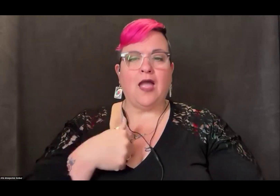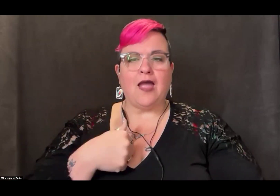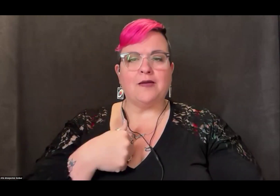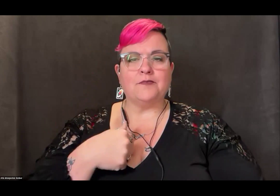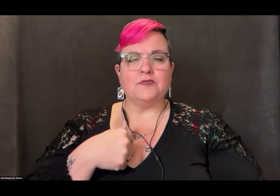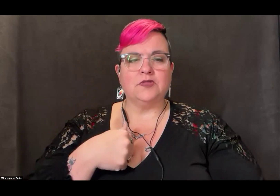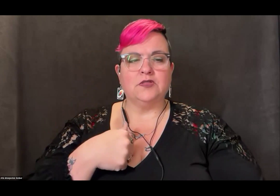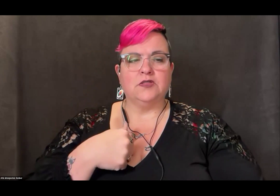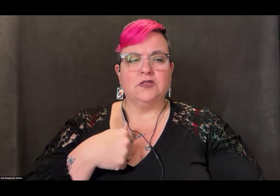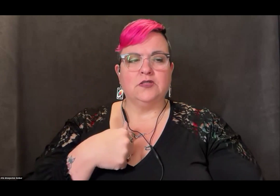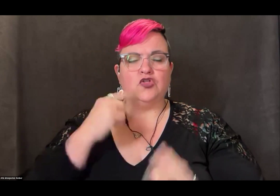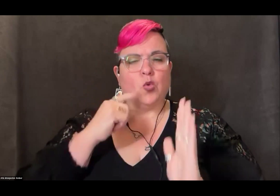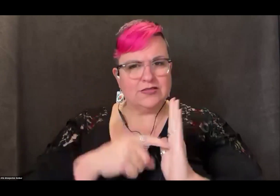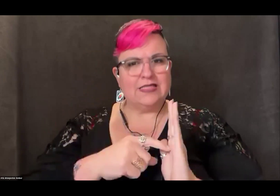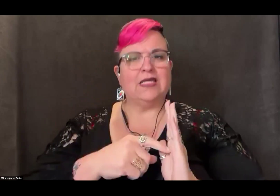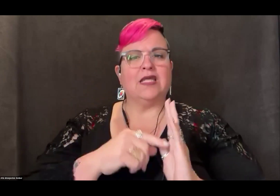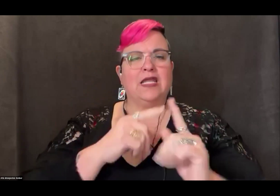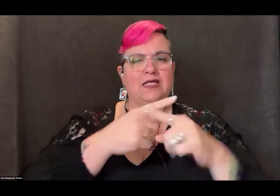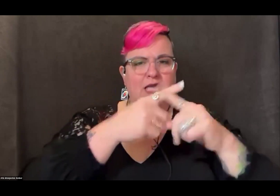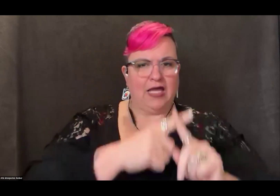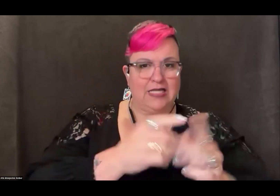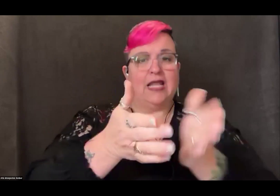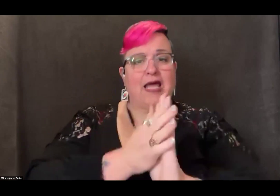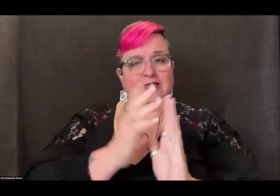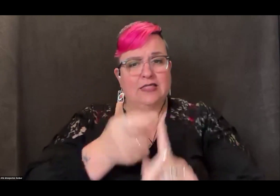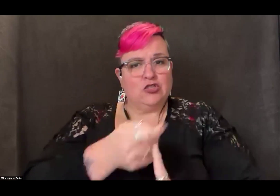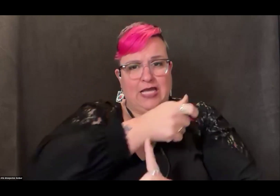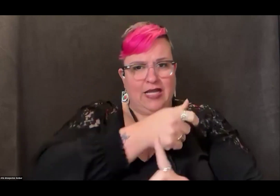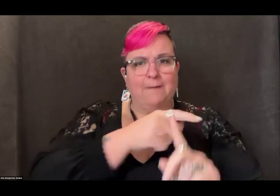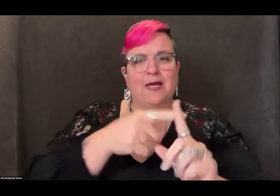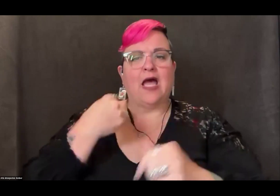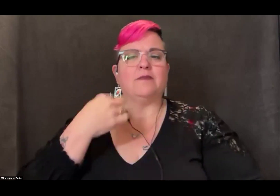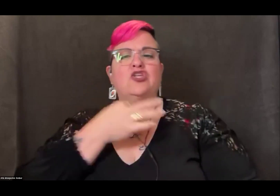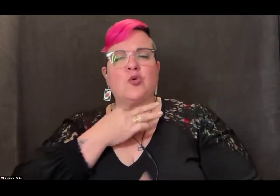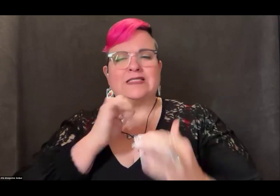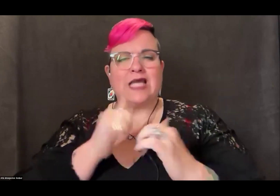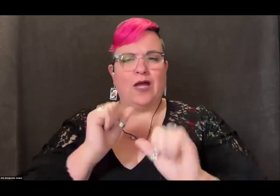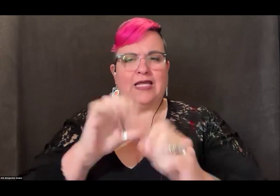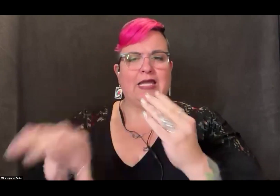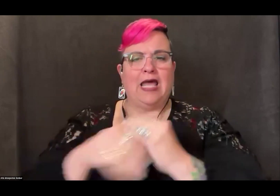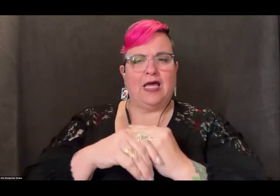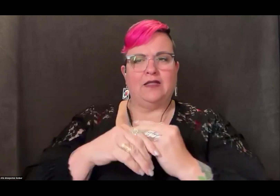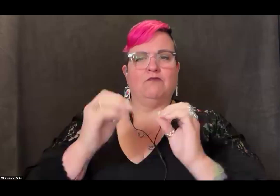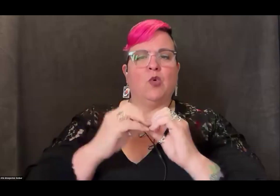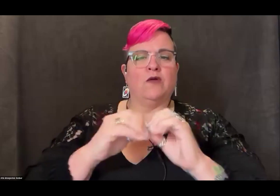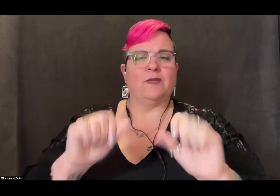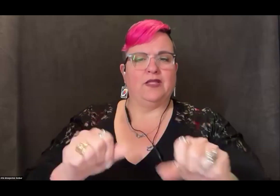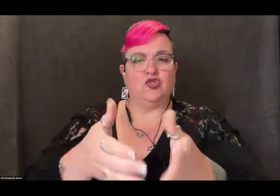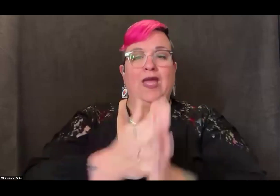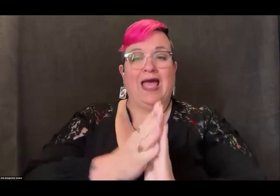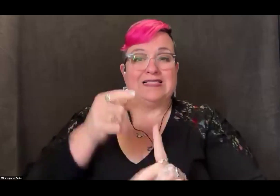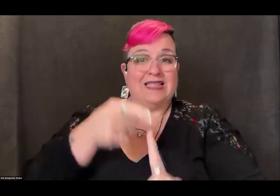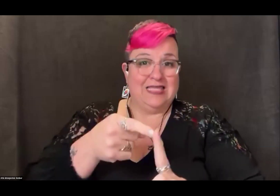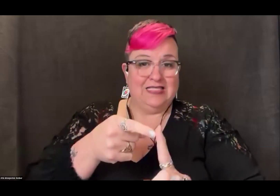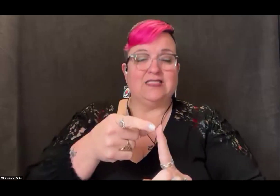I noticed that it does Oh, it, okay. and I ask it to take it out, but I'm curious how I can expand my ability to ask Yeah. questions to it